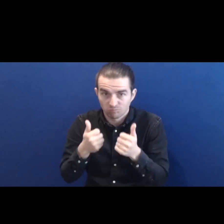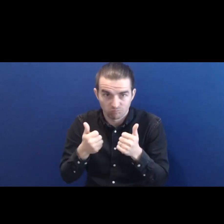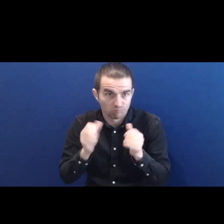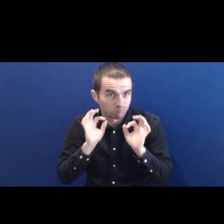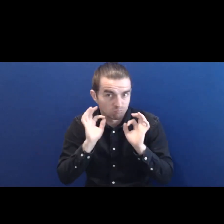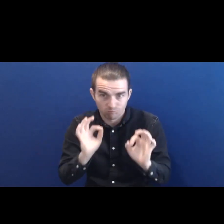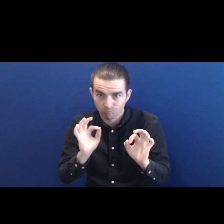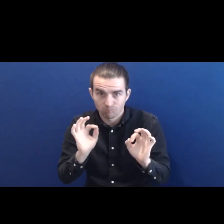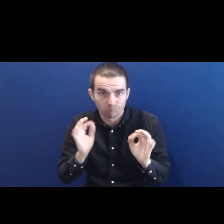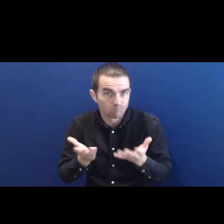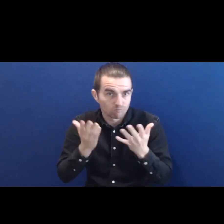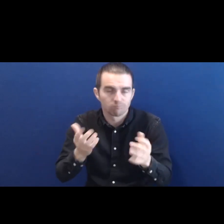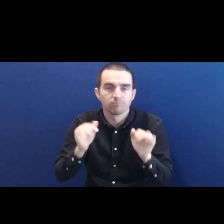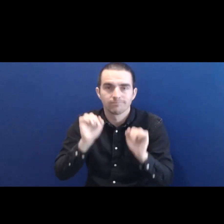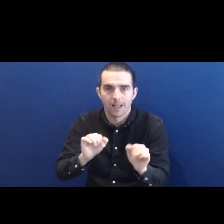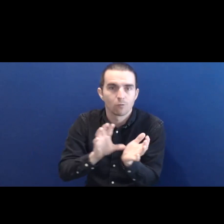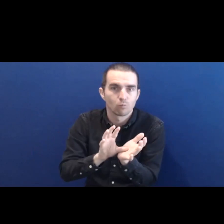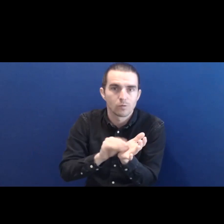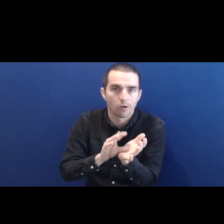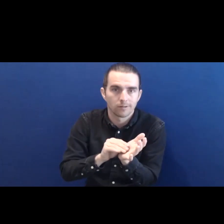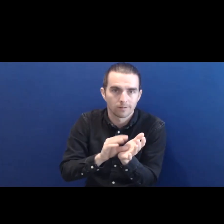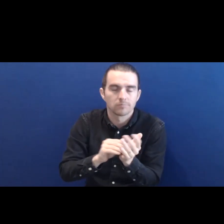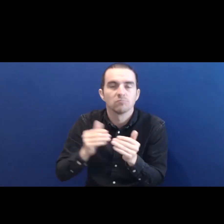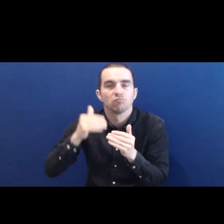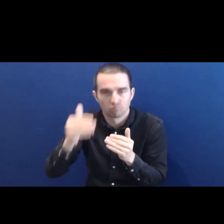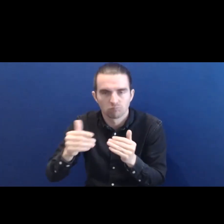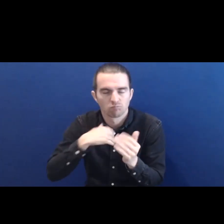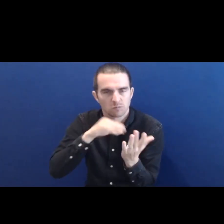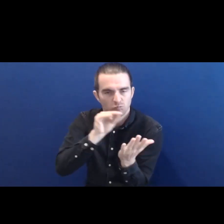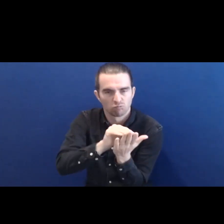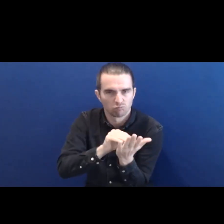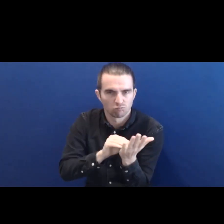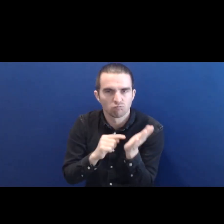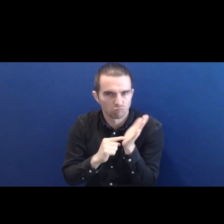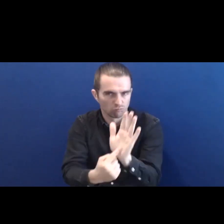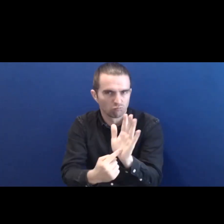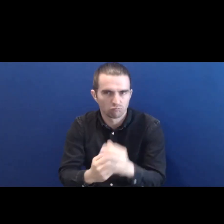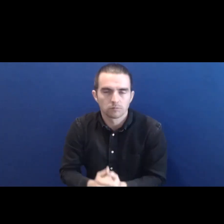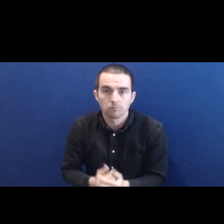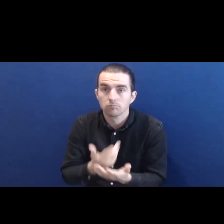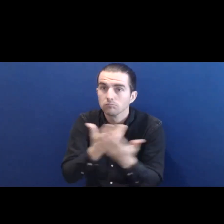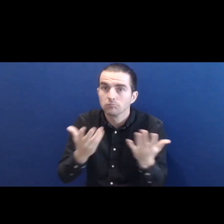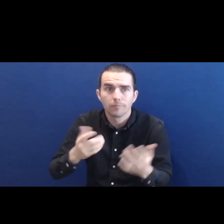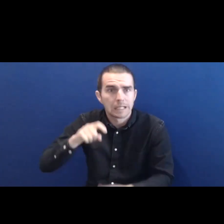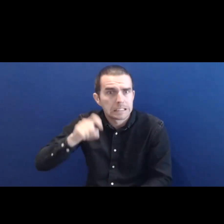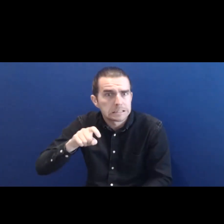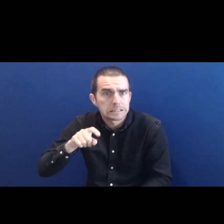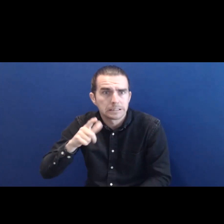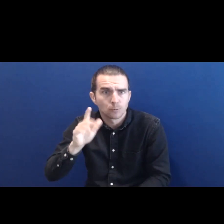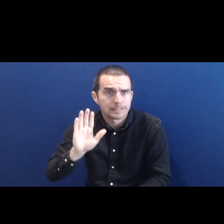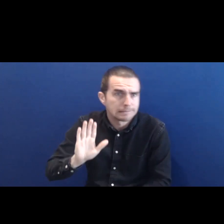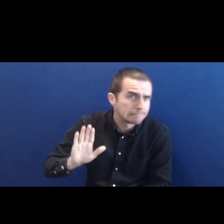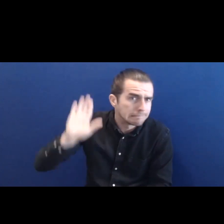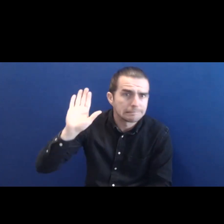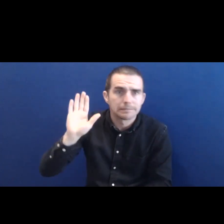reporting afterwards. If you do need to intervene during the roundtable, please do use the raise hand icon.